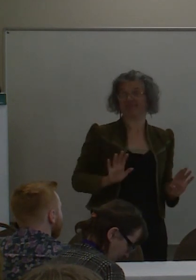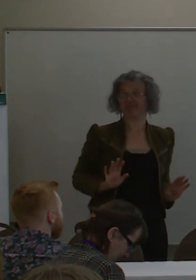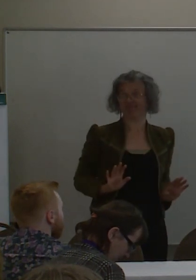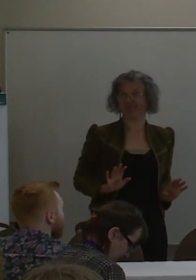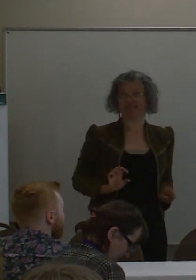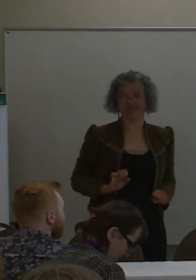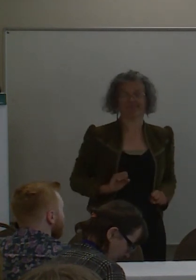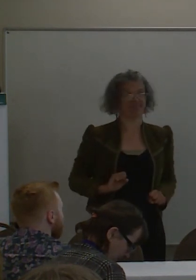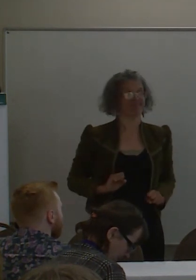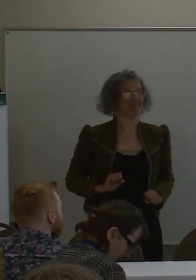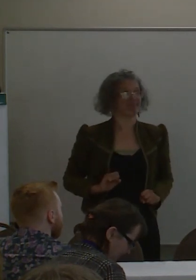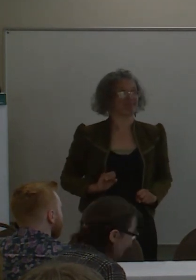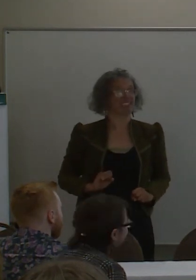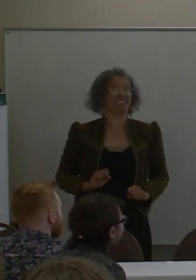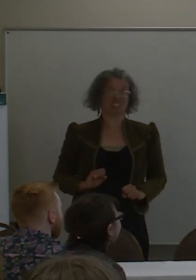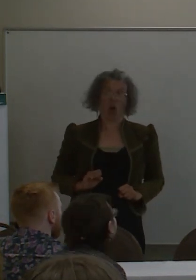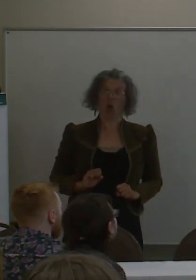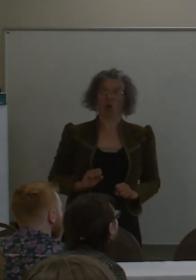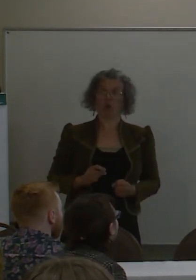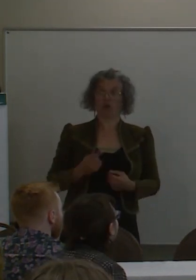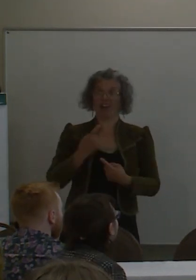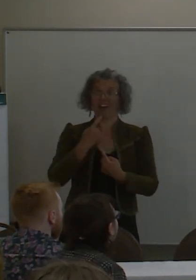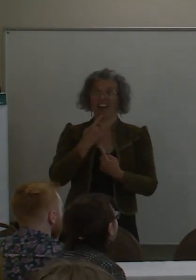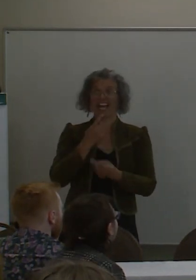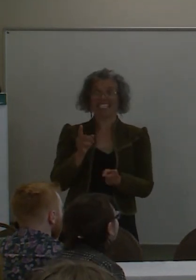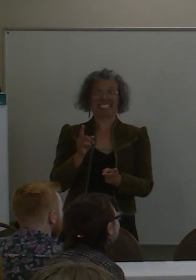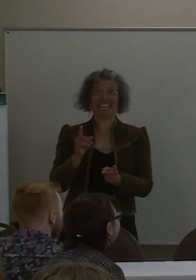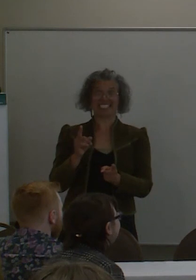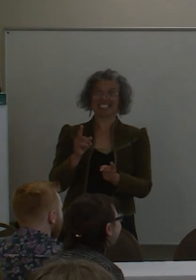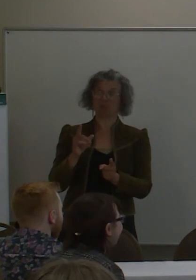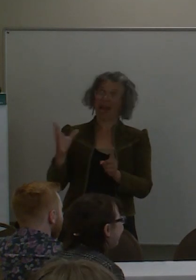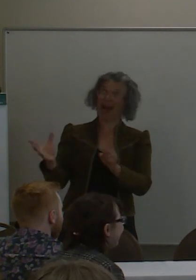So yeah, so like I said, we're nowhere near where we want to be,